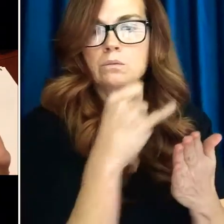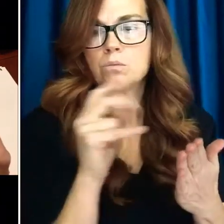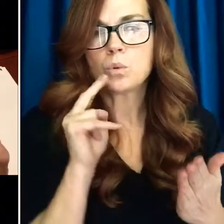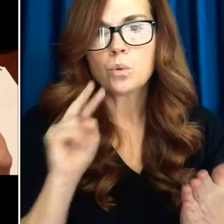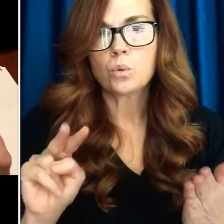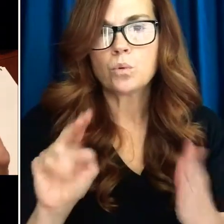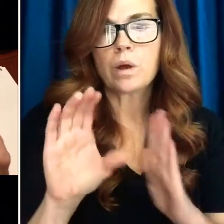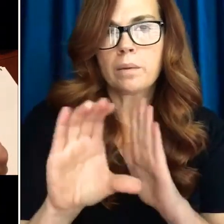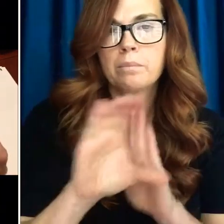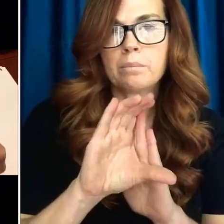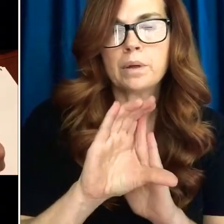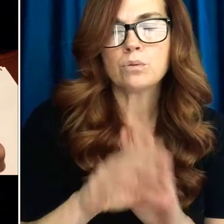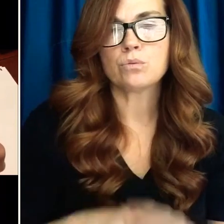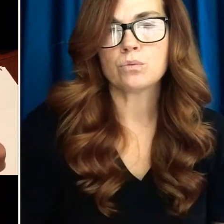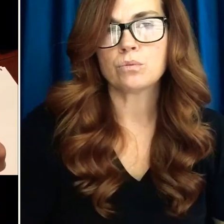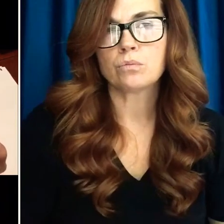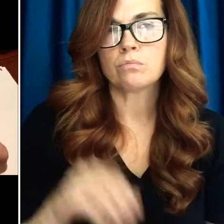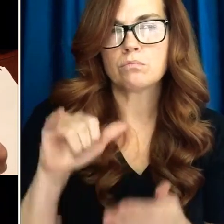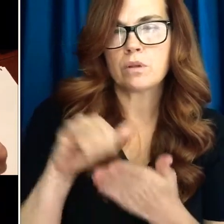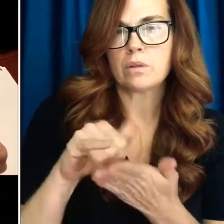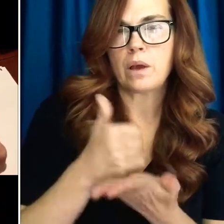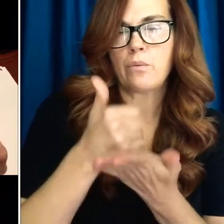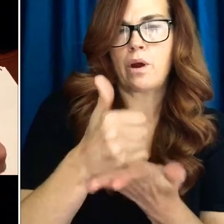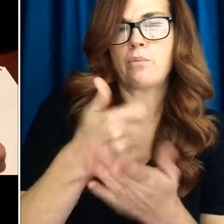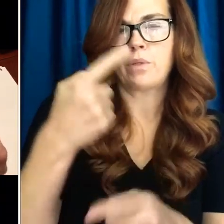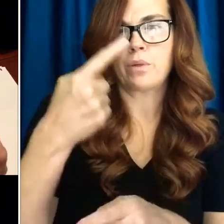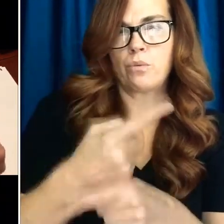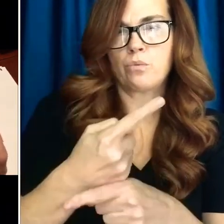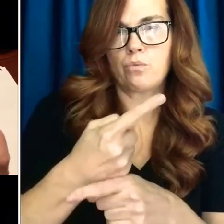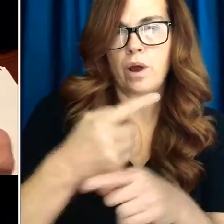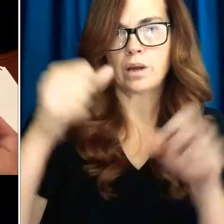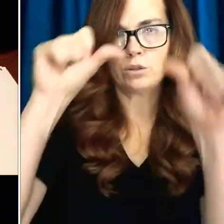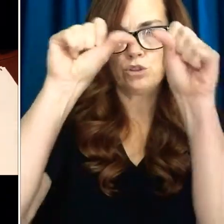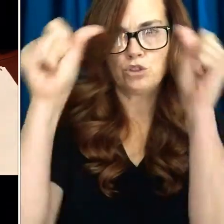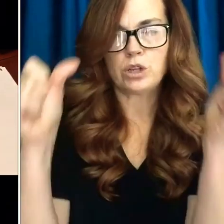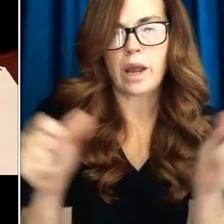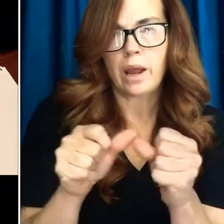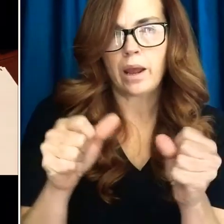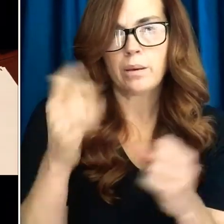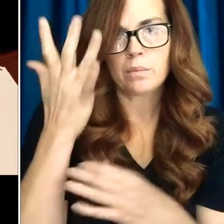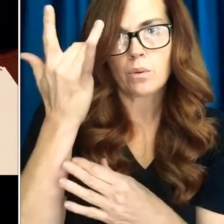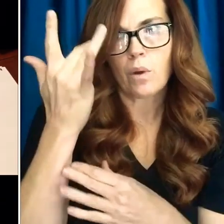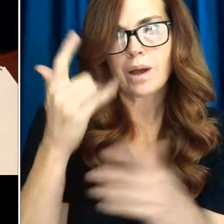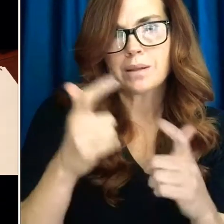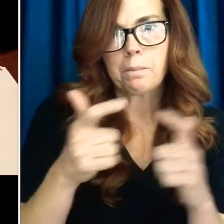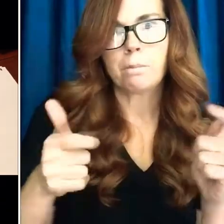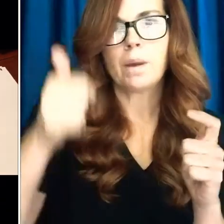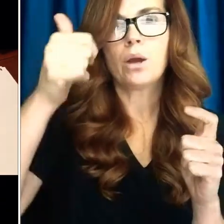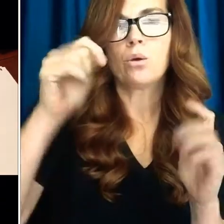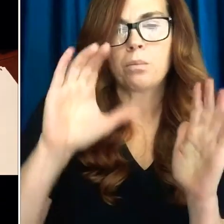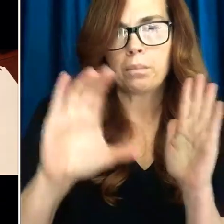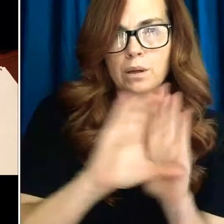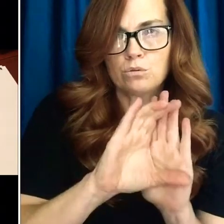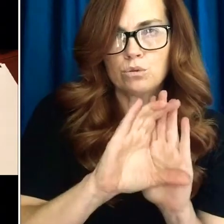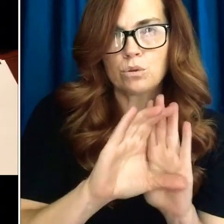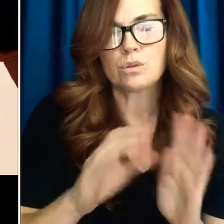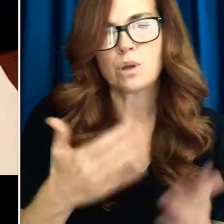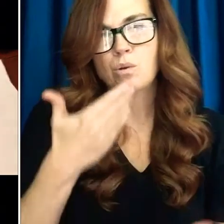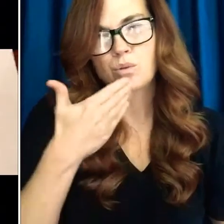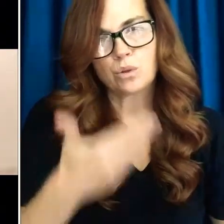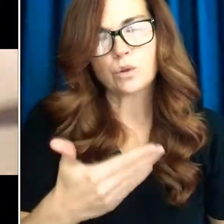needs to be. So because you are working with a larger eye, and so it helps to have something to look